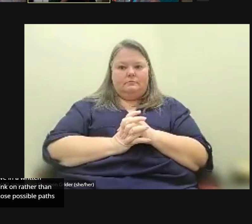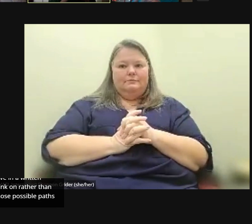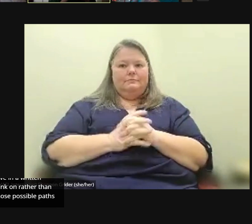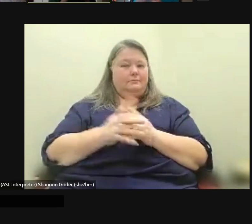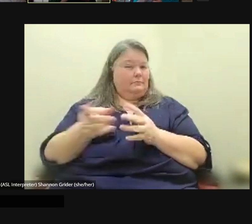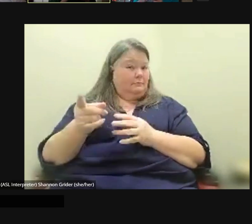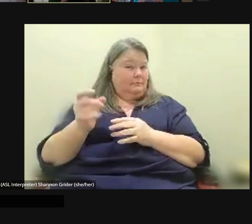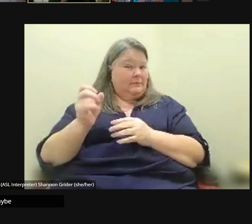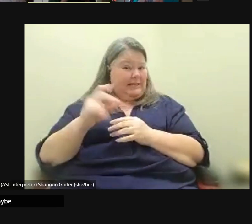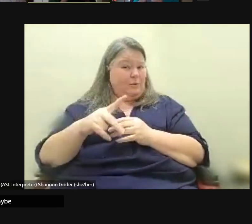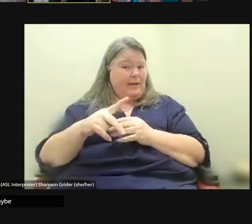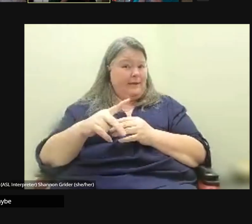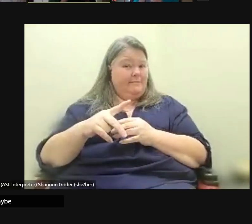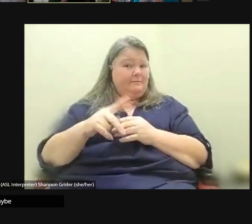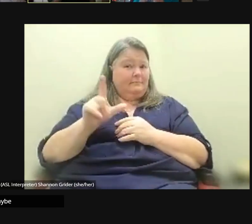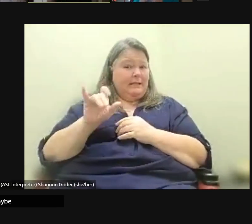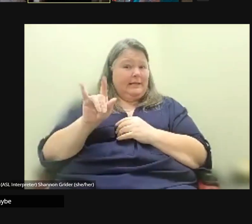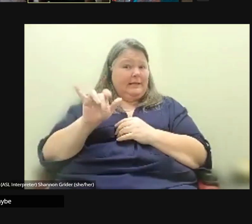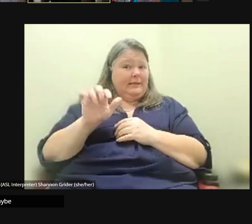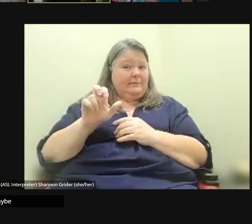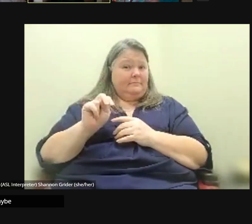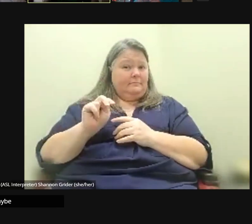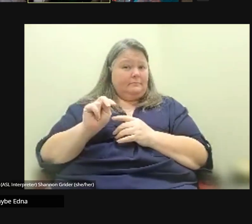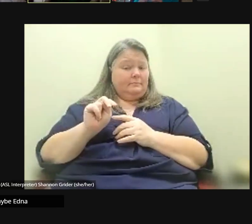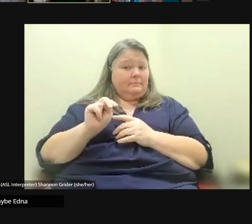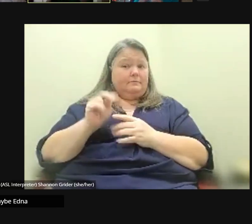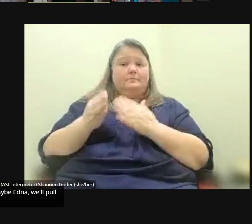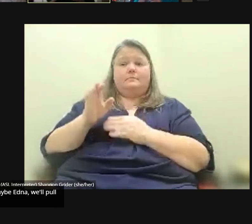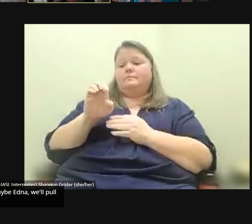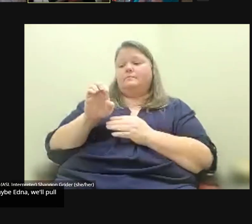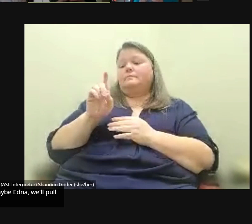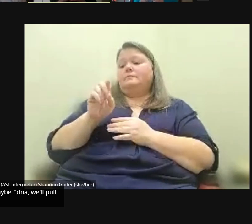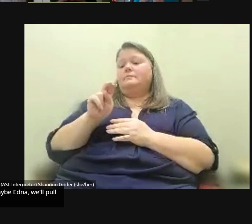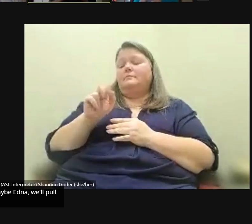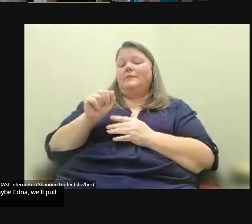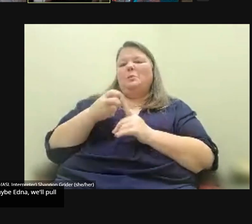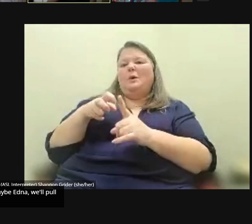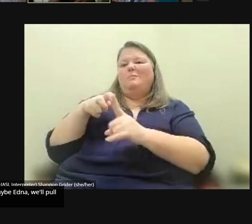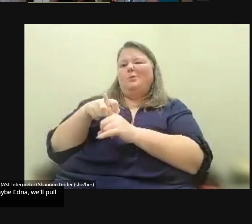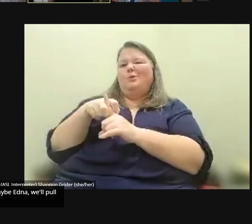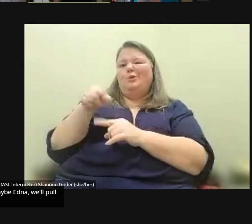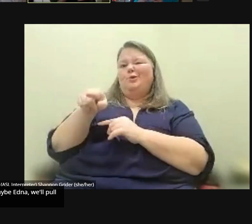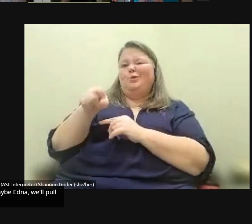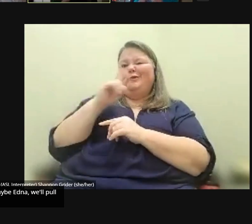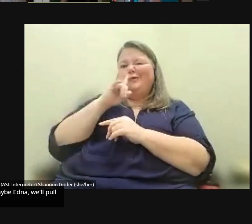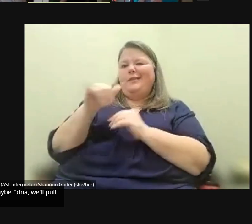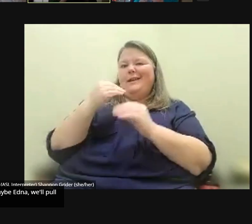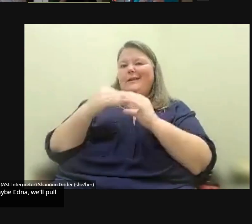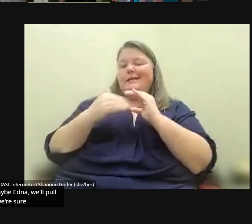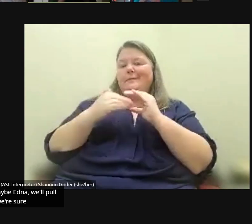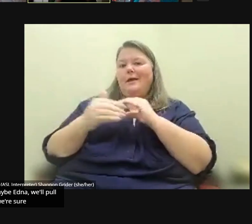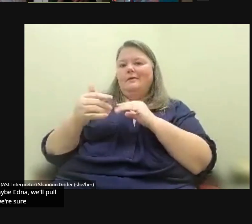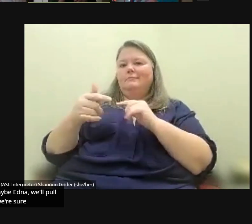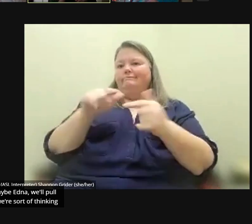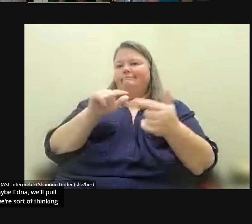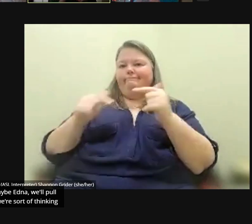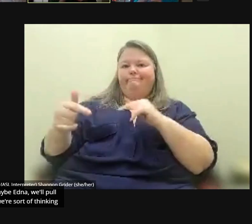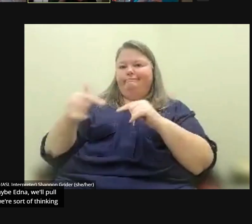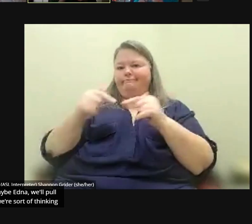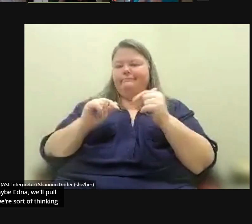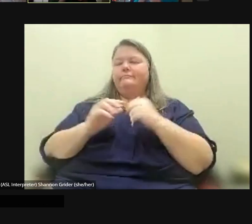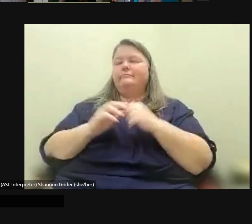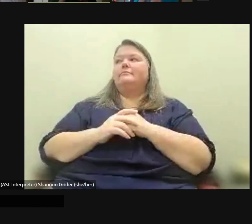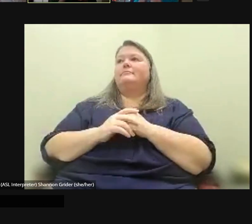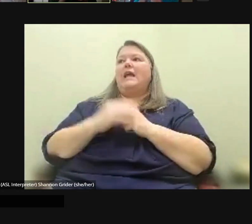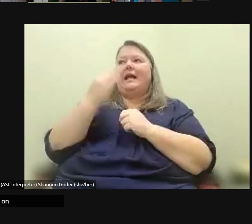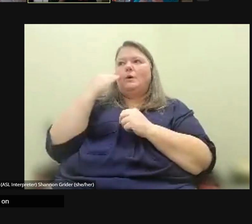maybe Edna will pull you in on that email chain as we're sort of thinking. I know that we have a meeting scheduled